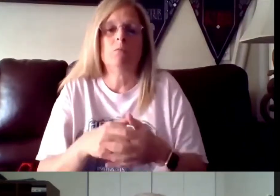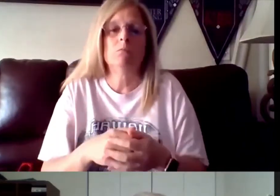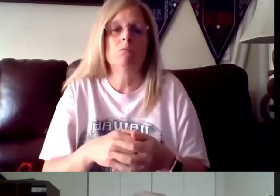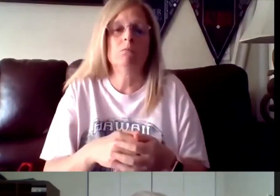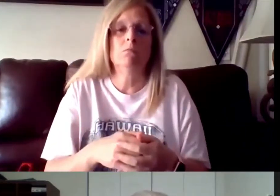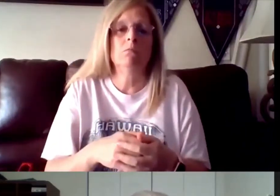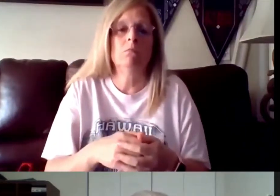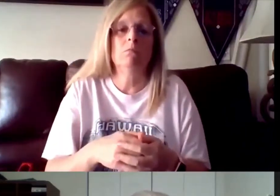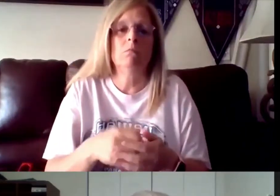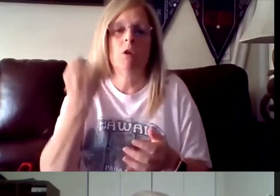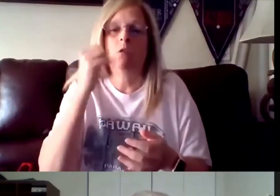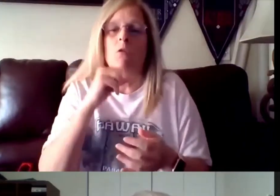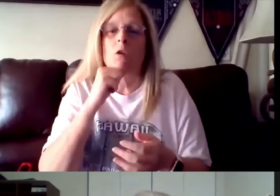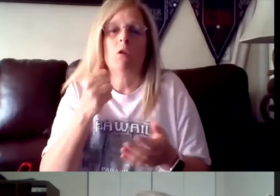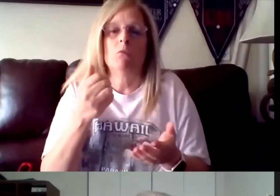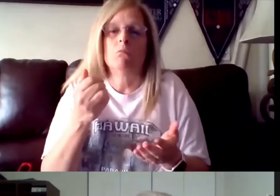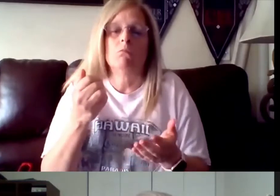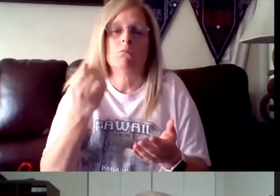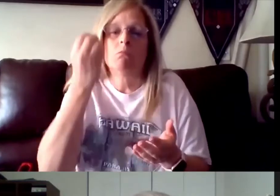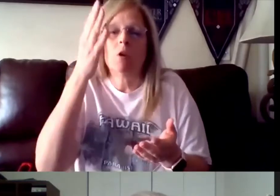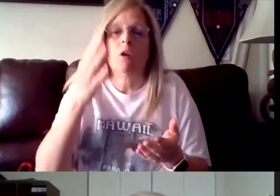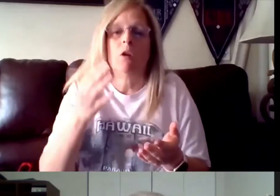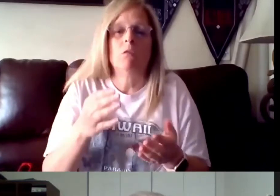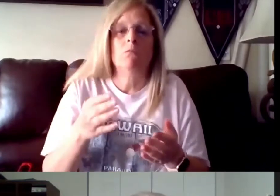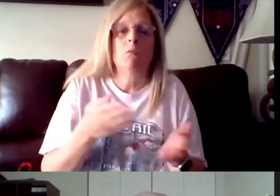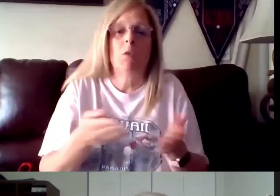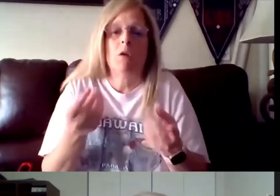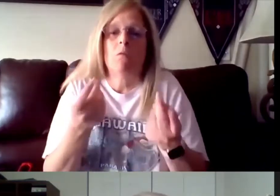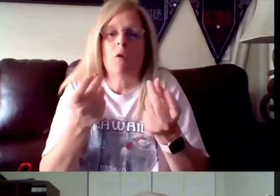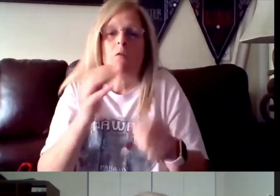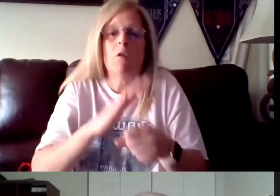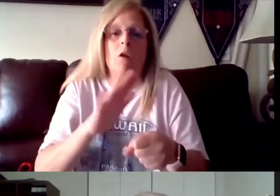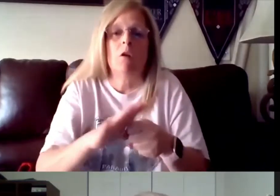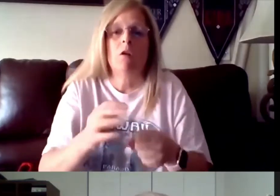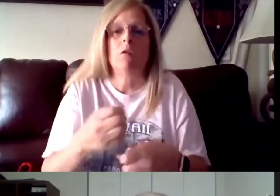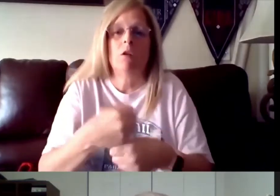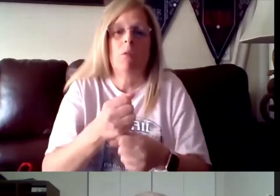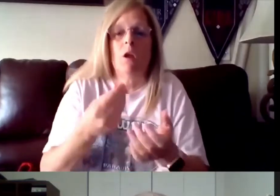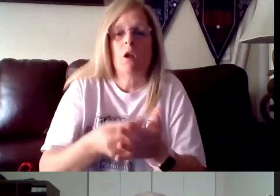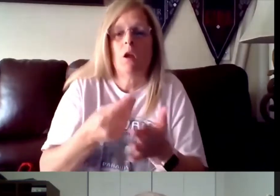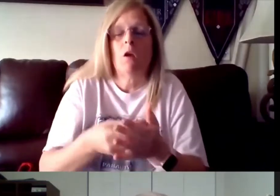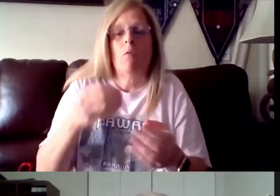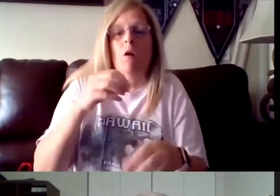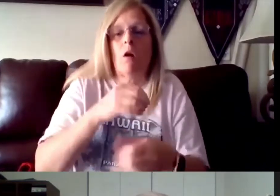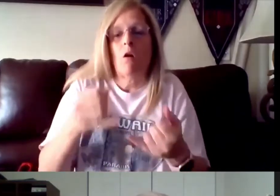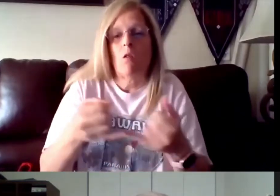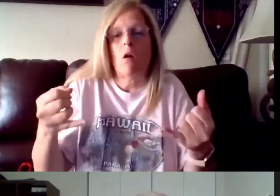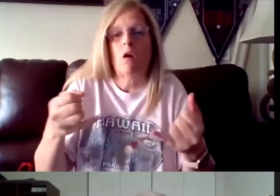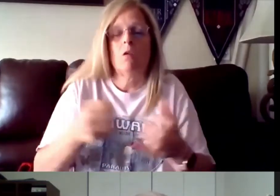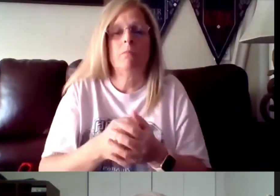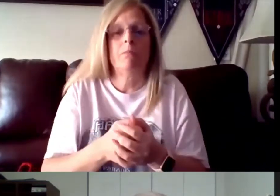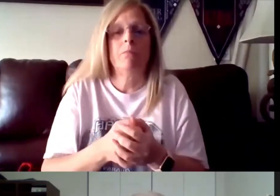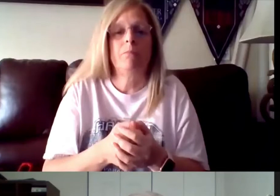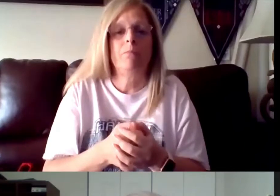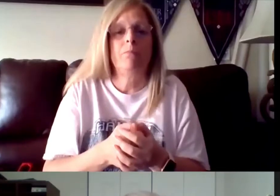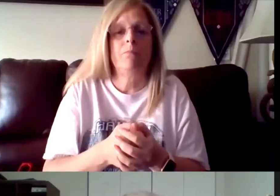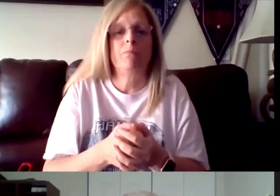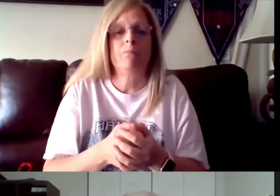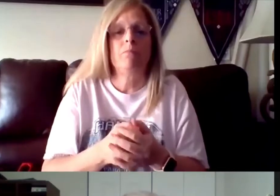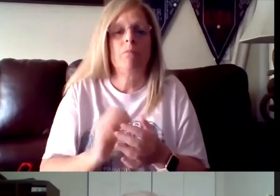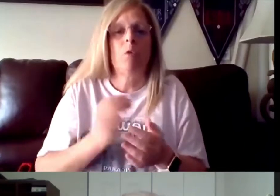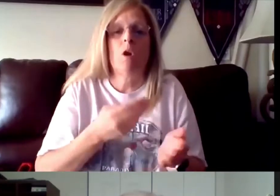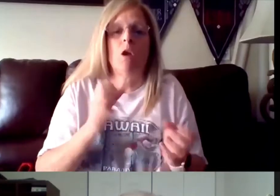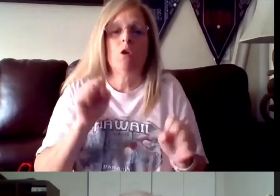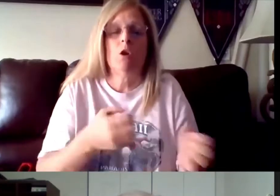you don't care, you can bring in people fast enough, you can make an income online. The problem was, we couldn't bring anybody with